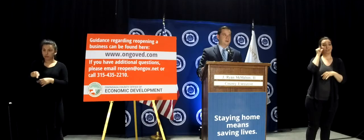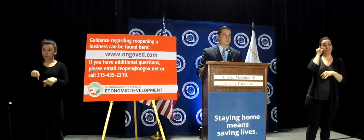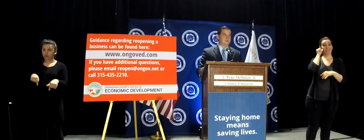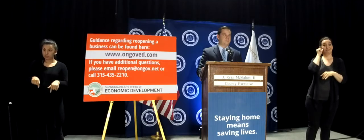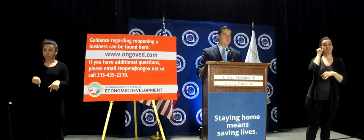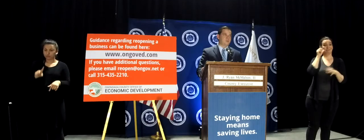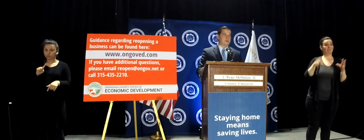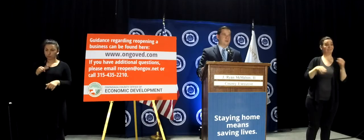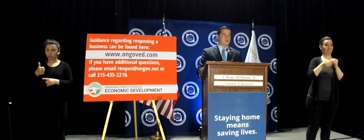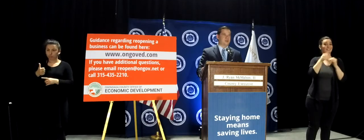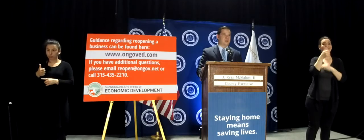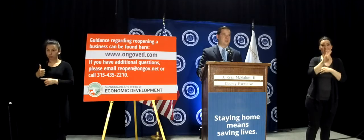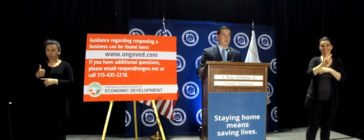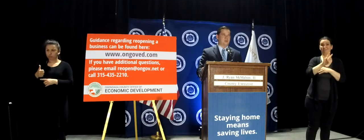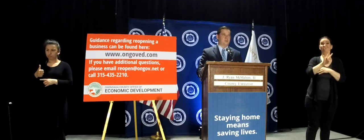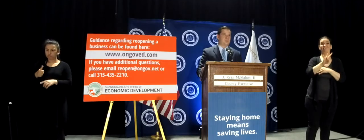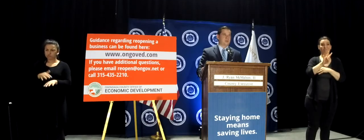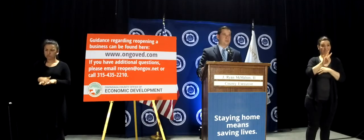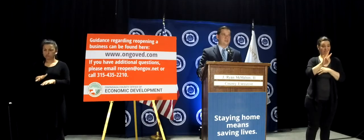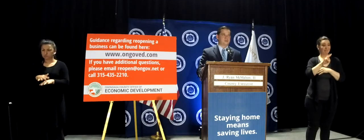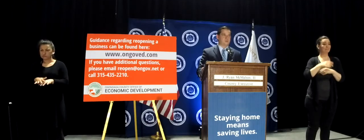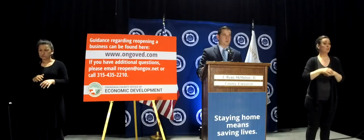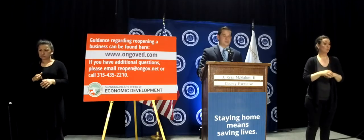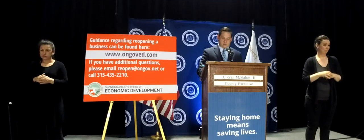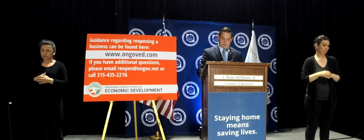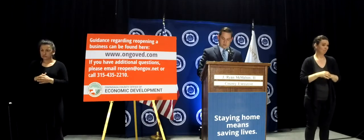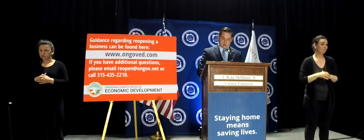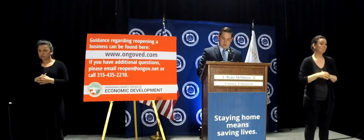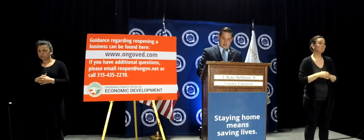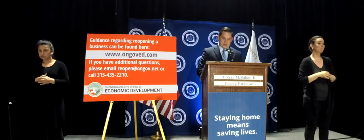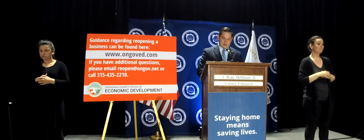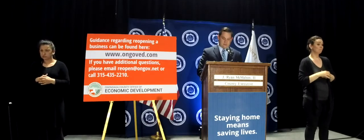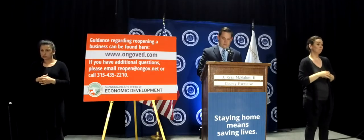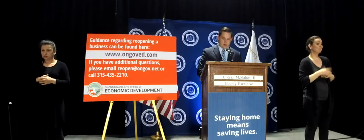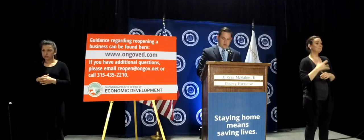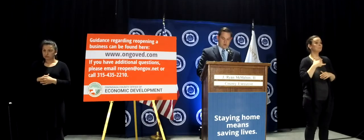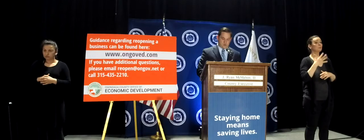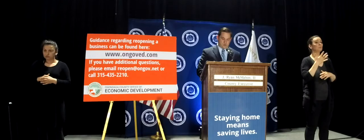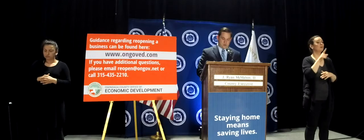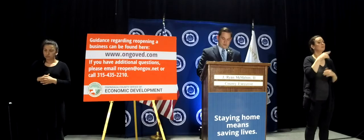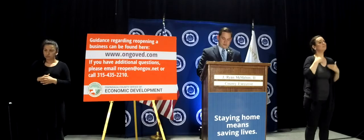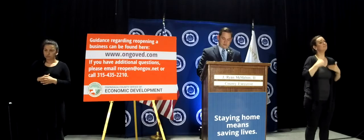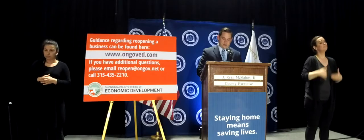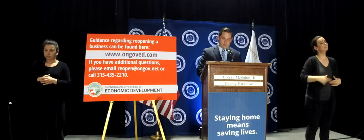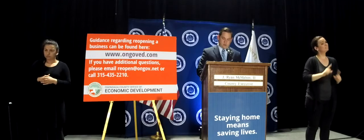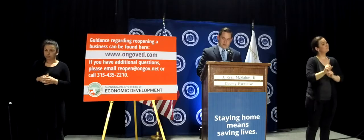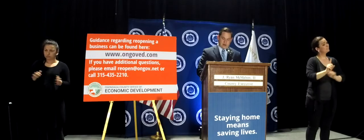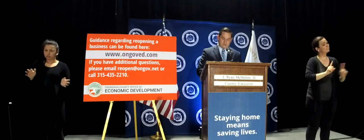and I think we're trending about 13 to 14 on day for our new